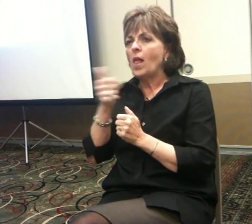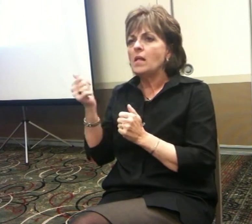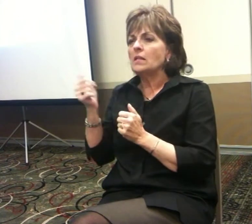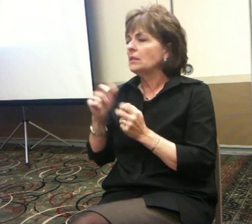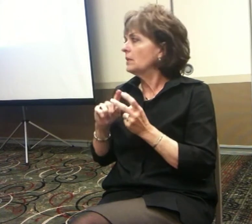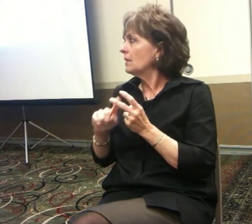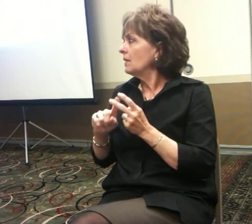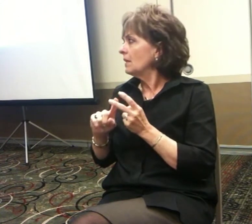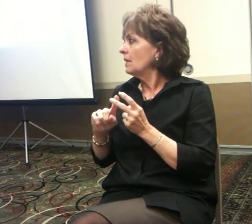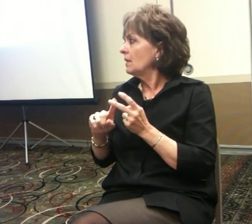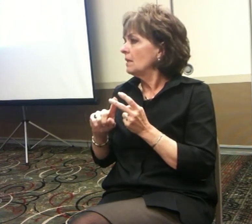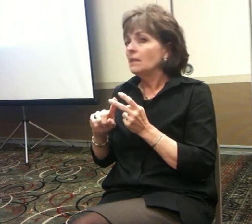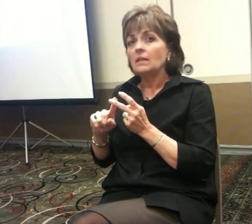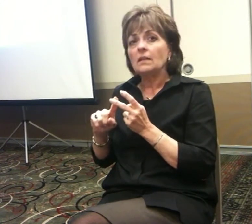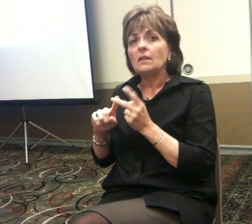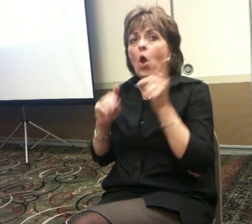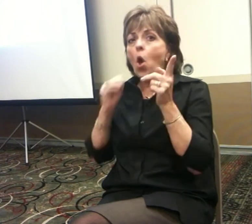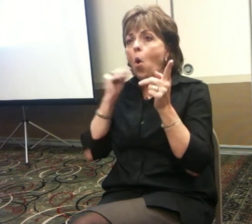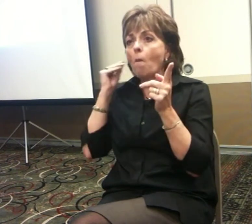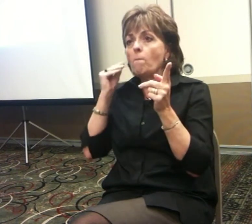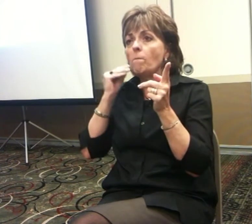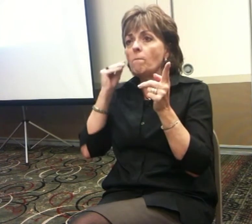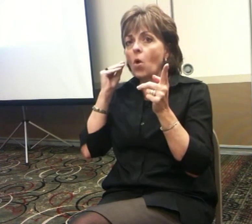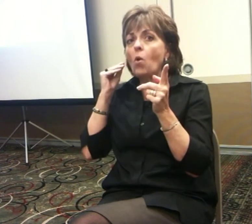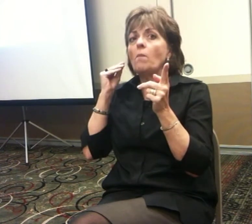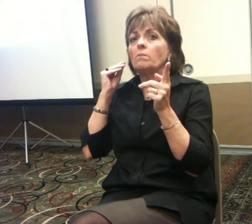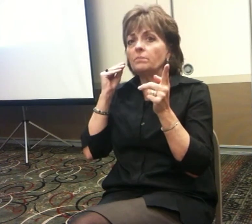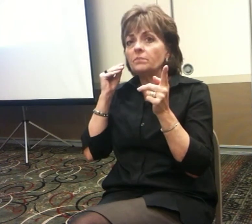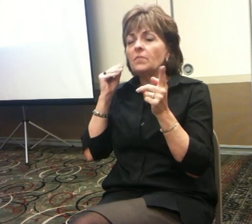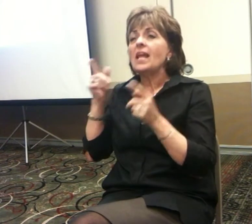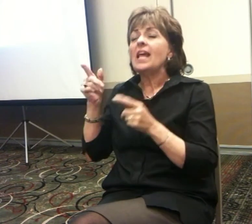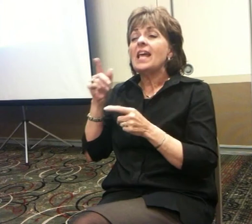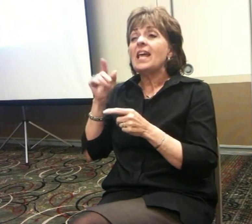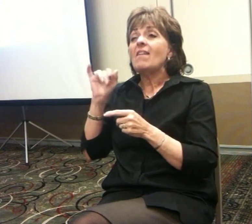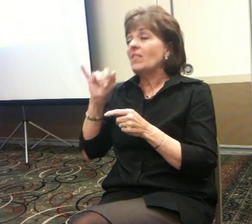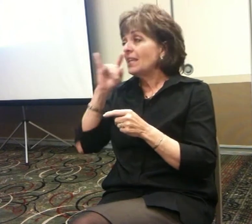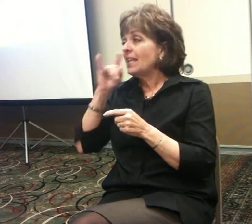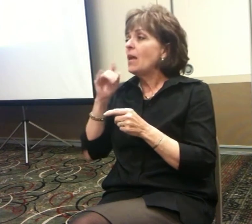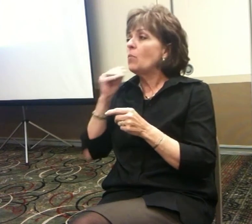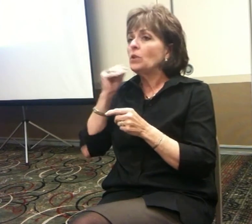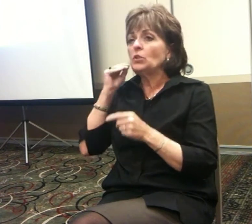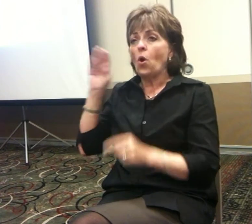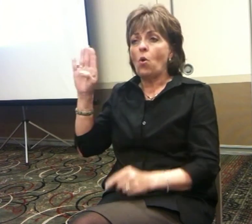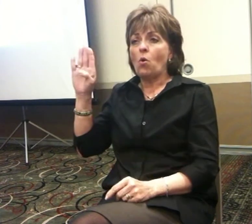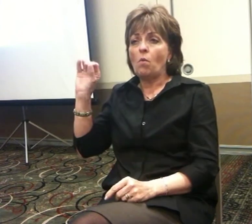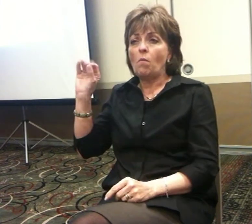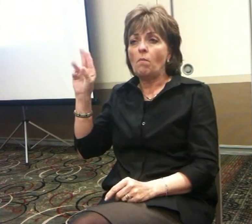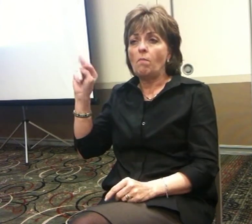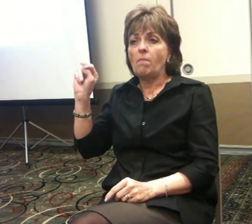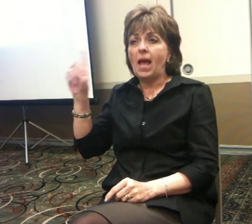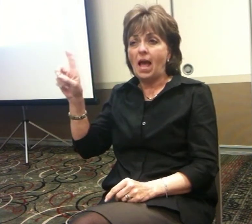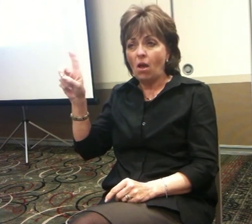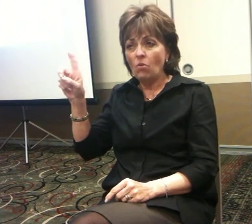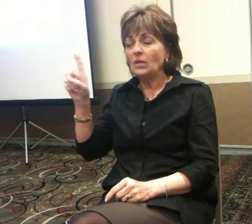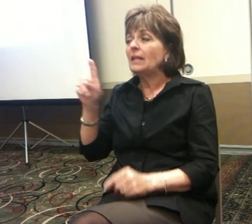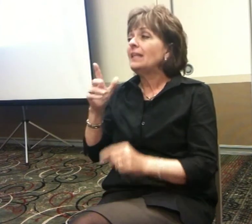Anybody? Home? Yeah. If this kid was being homebound, if you know, we can get that. Sometimes it wasn't